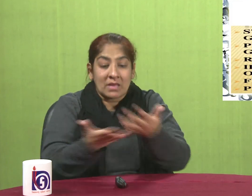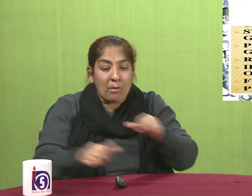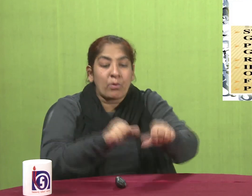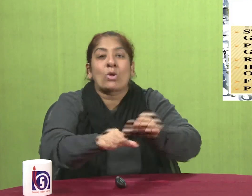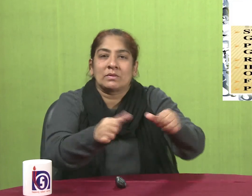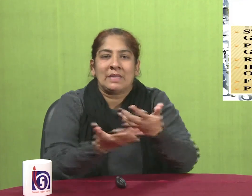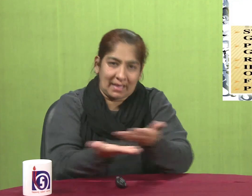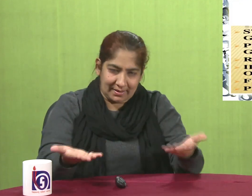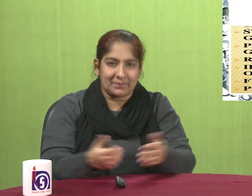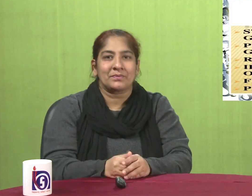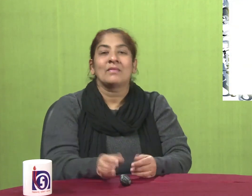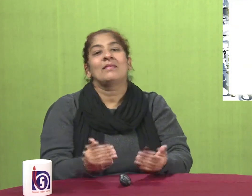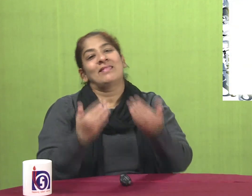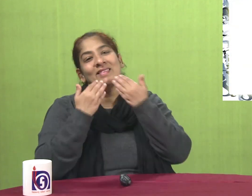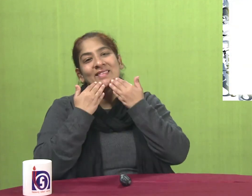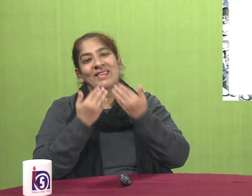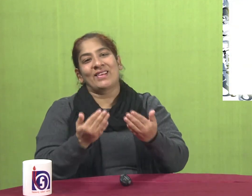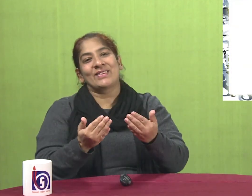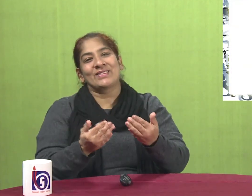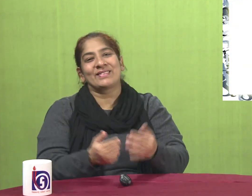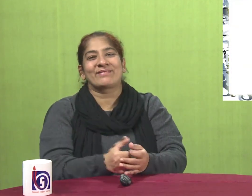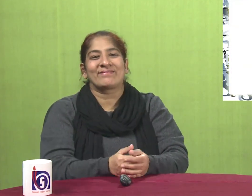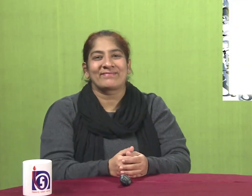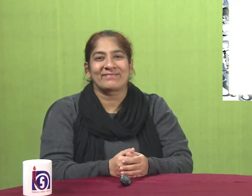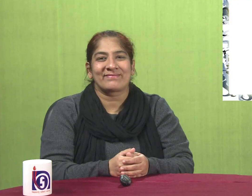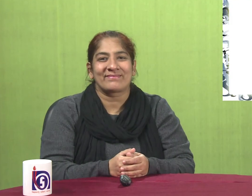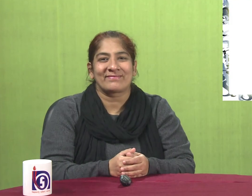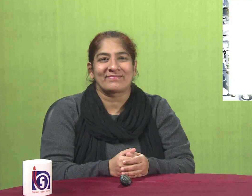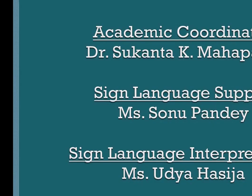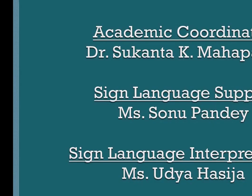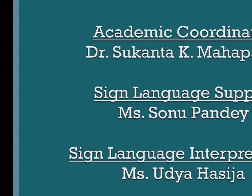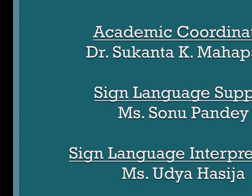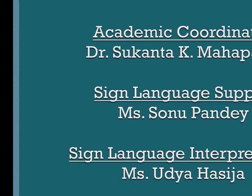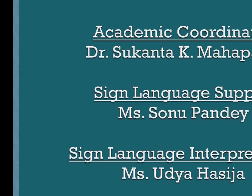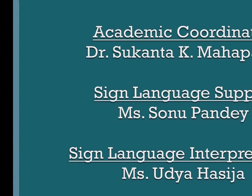products. Thank you.